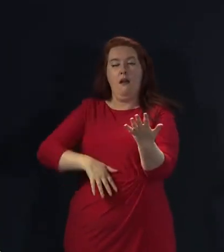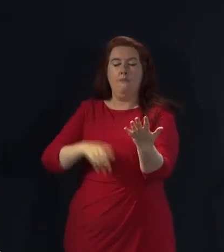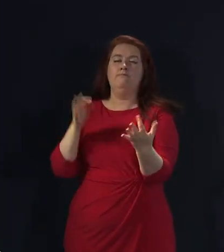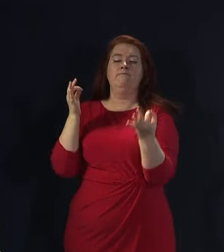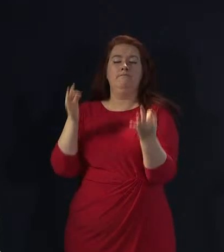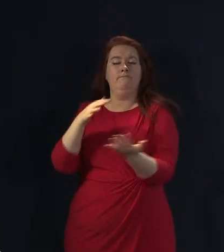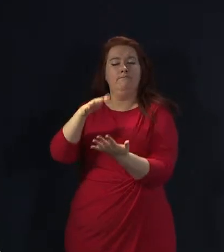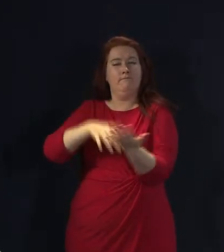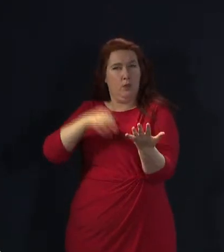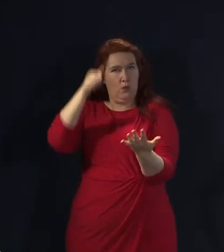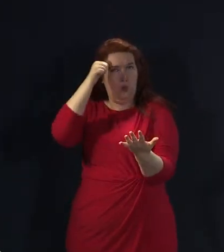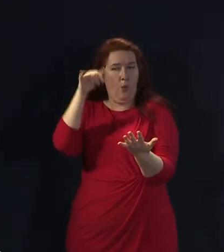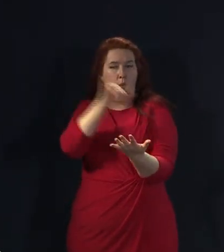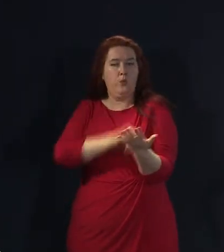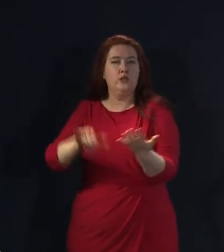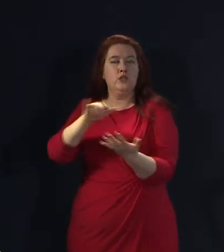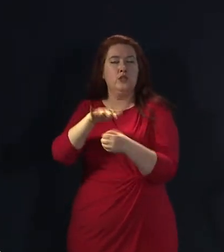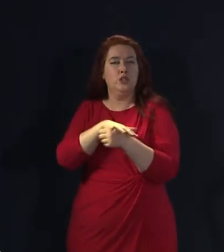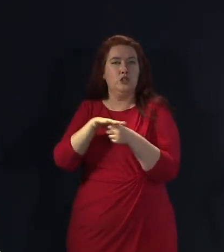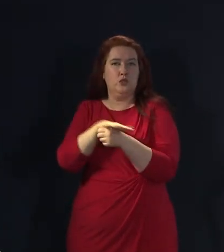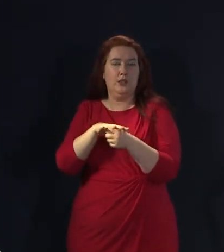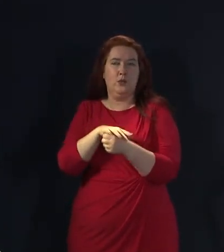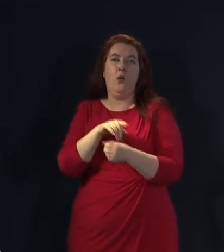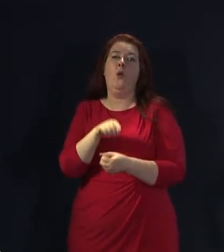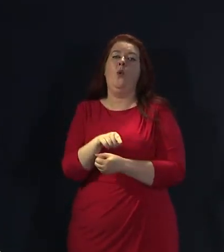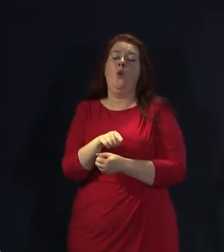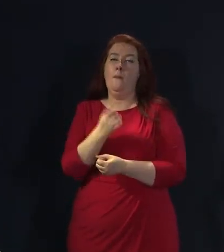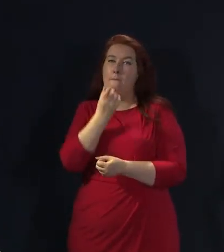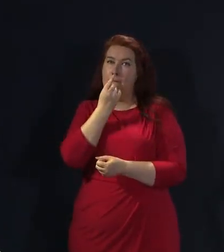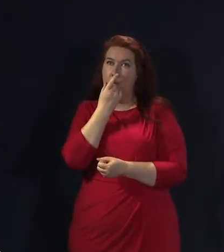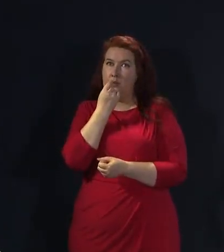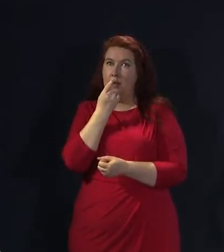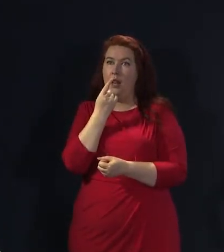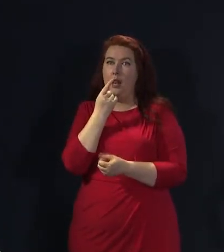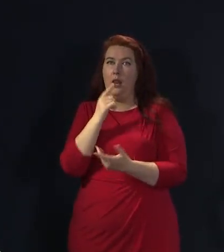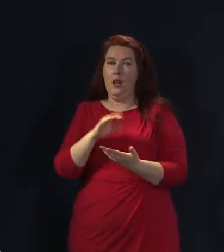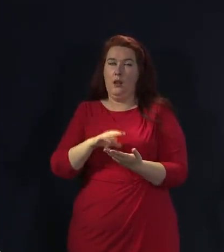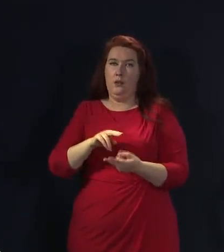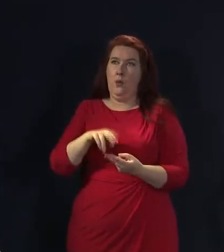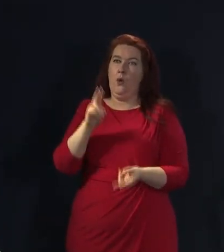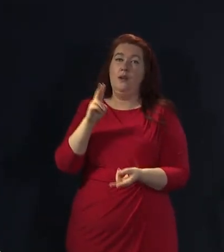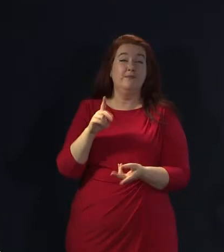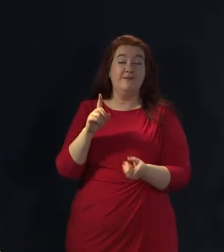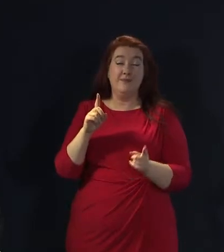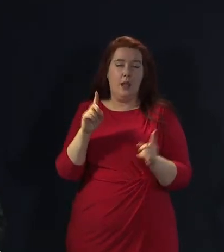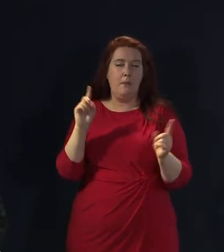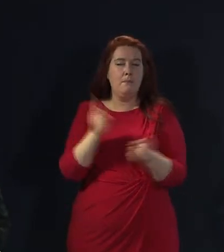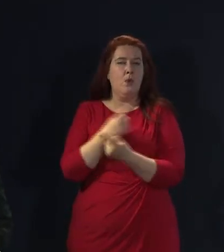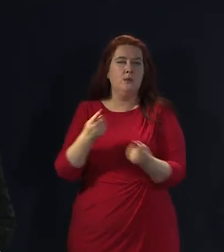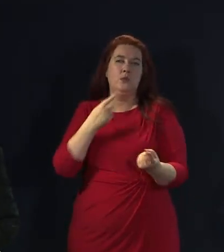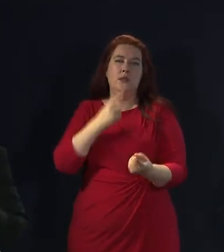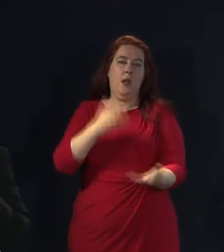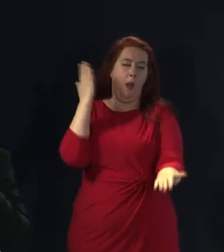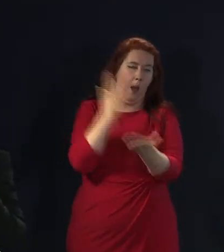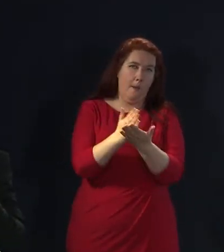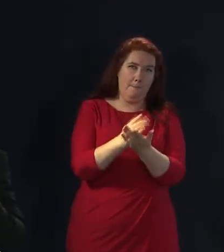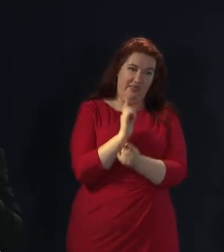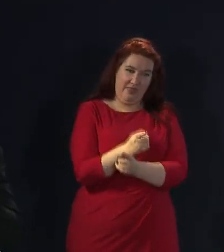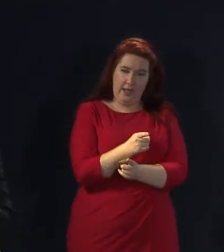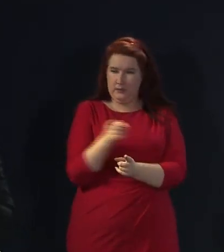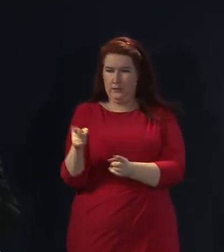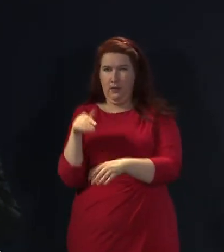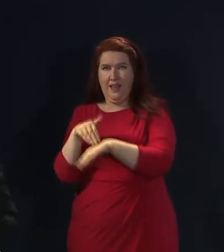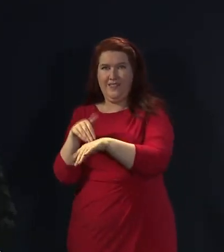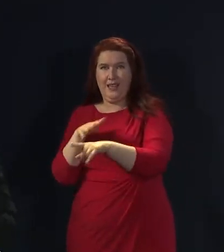scenarios that are perhaps higher risk of an association with cases. We can't say that they cause the cases, but certainly